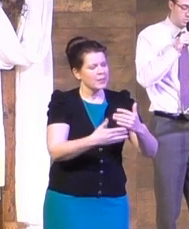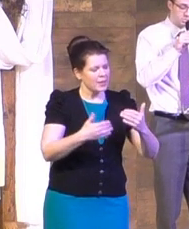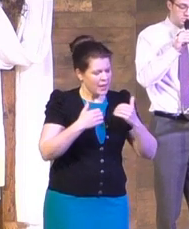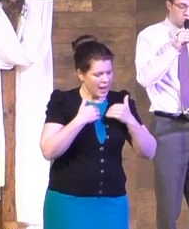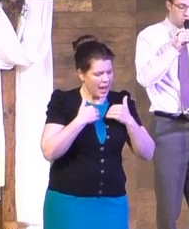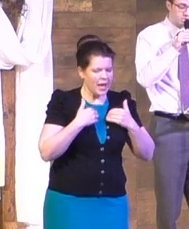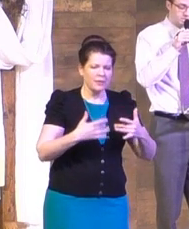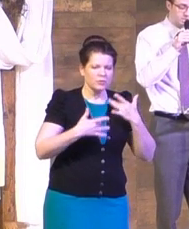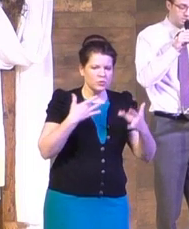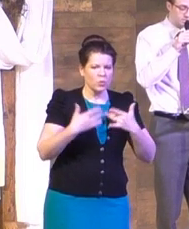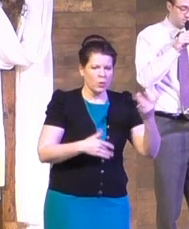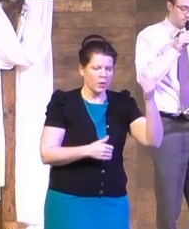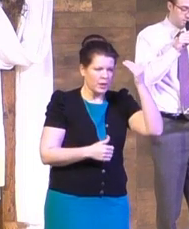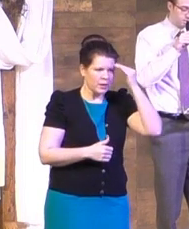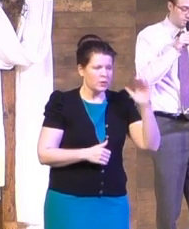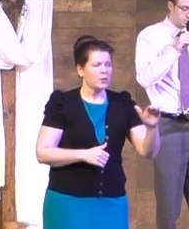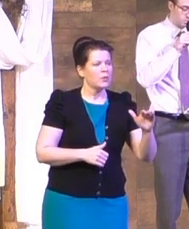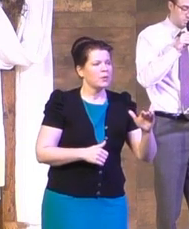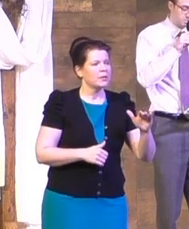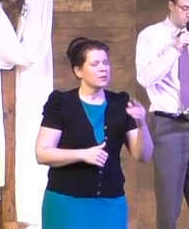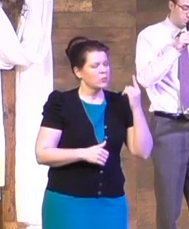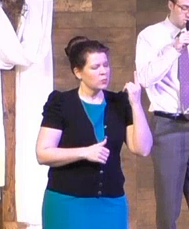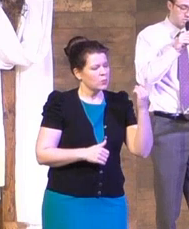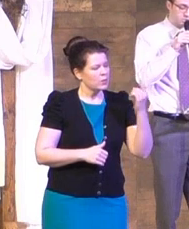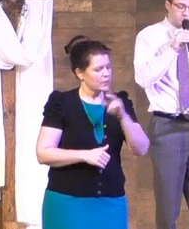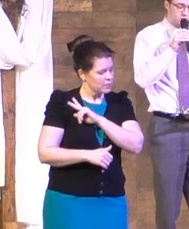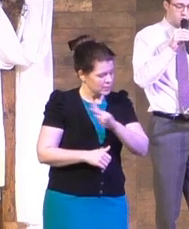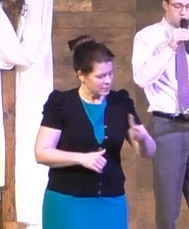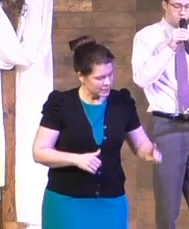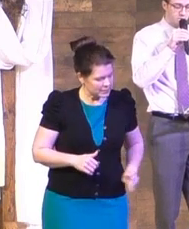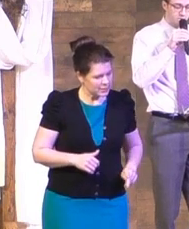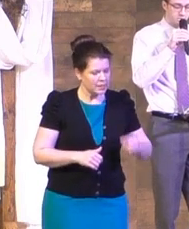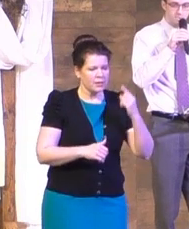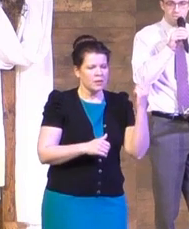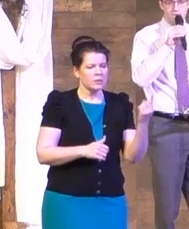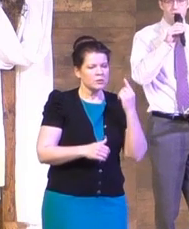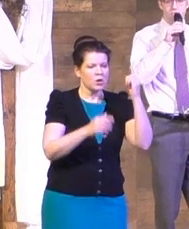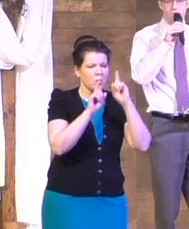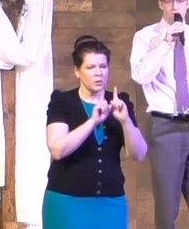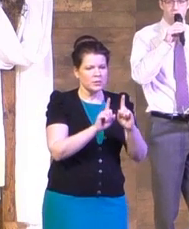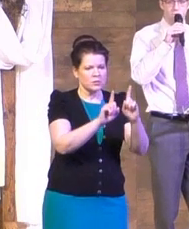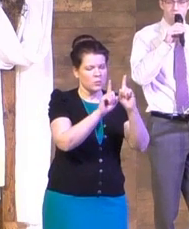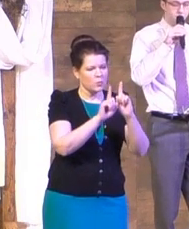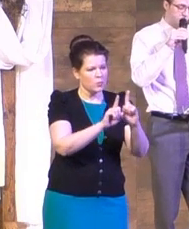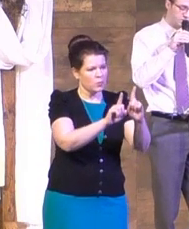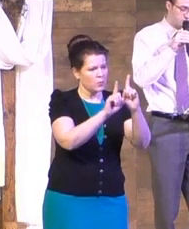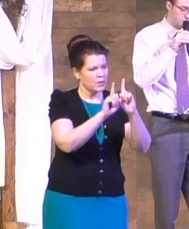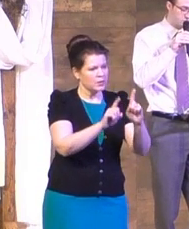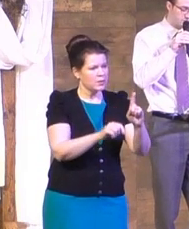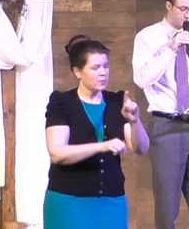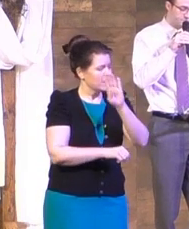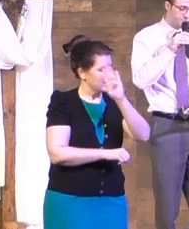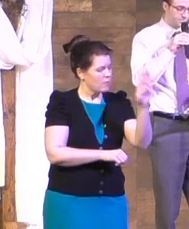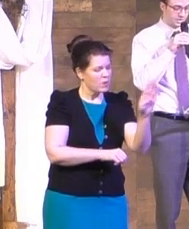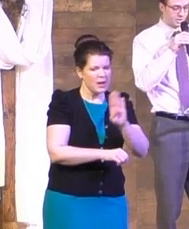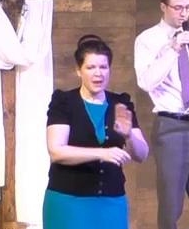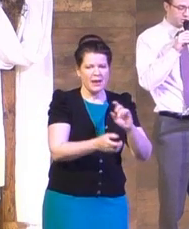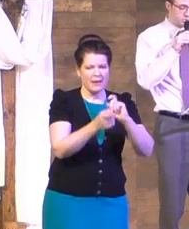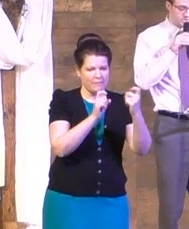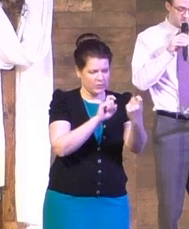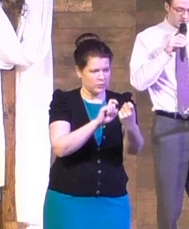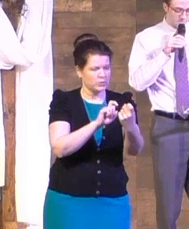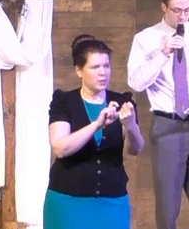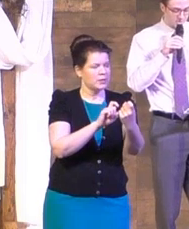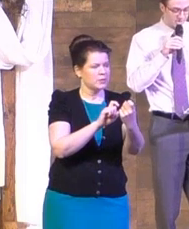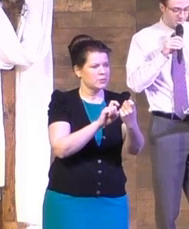one who is always king is also the one who is always with you, and that fact will never change. You